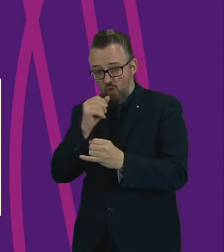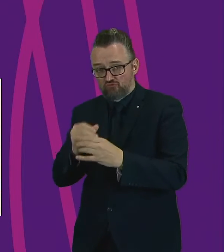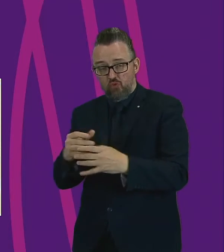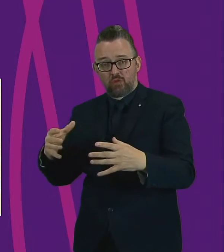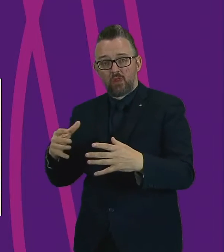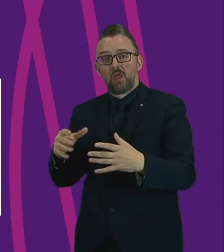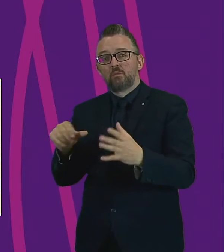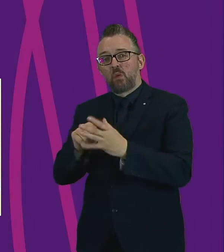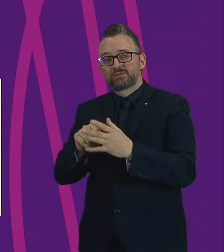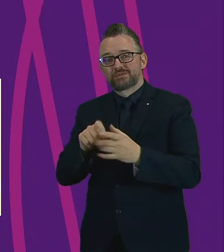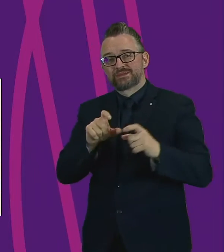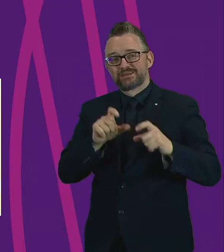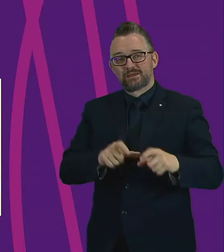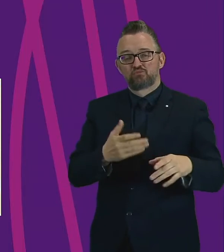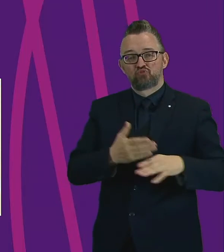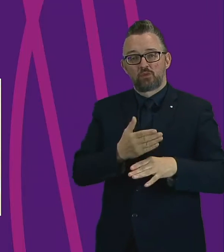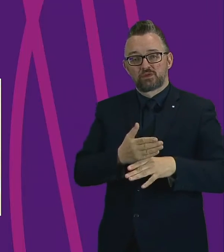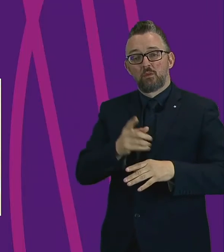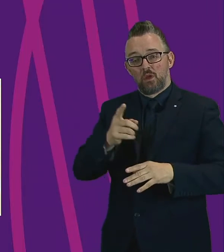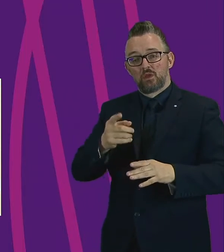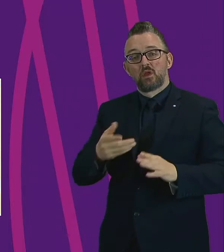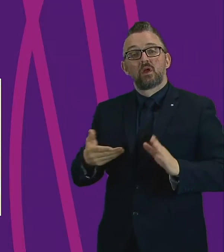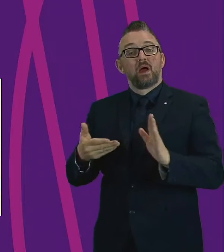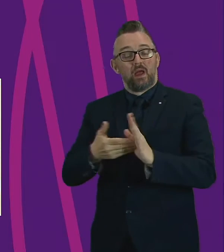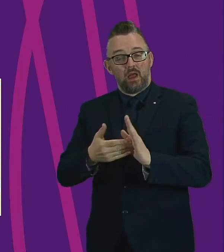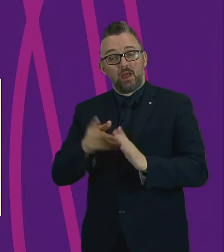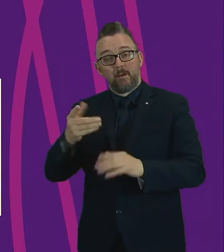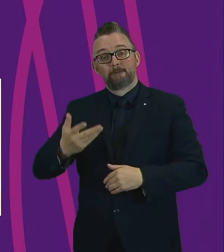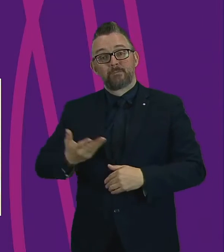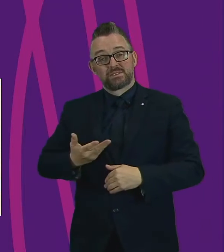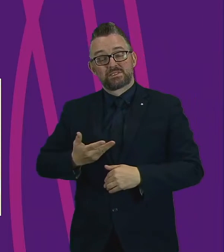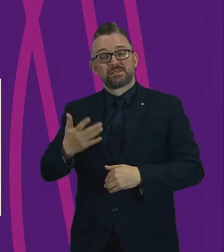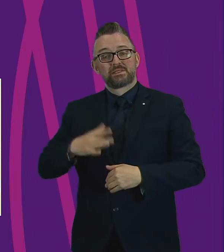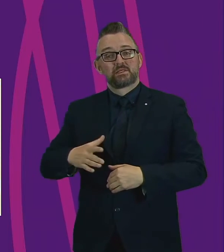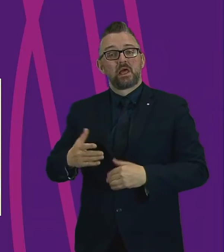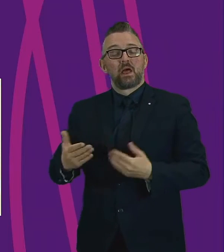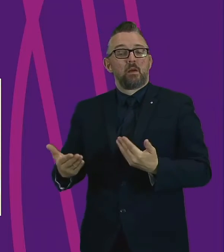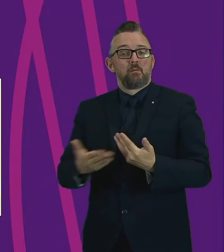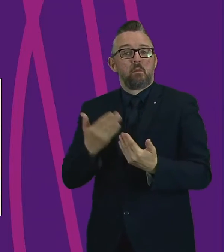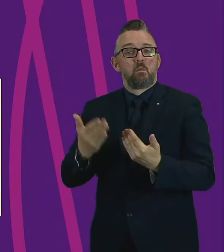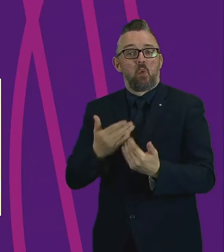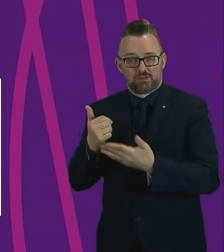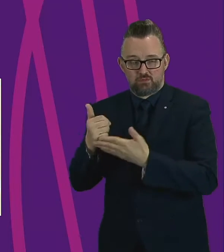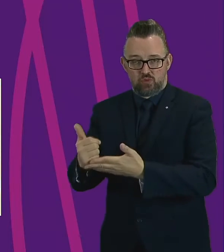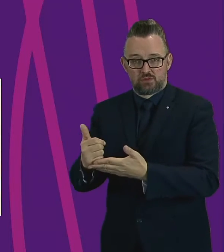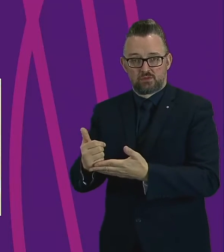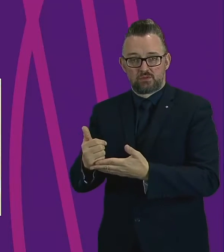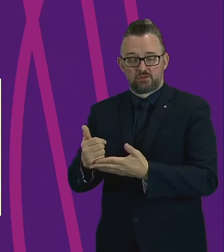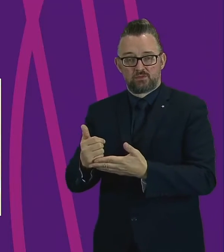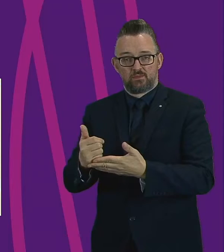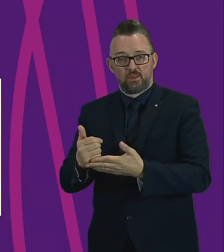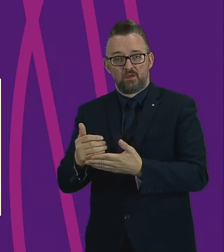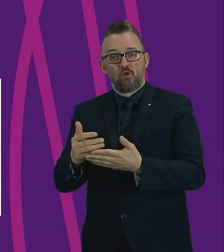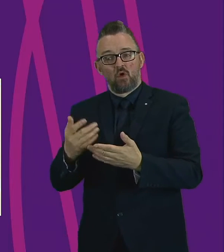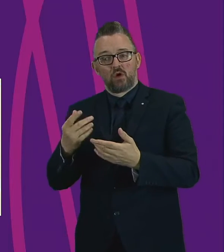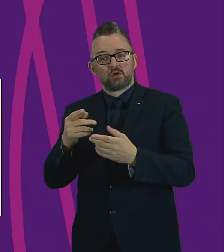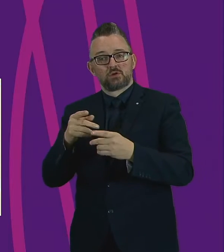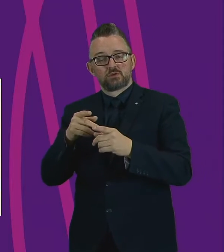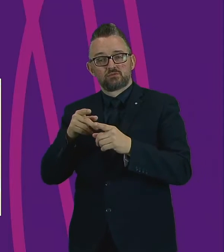jobs. Therefore, in addition, businesses need more support for trace and track